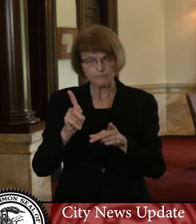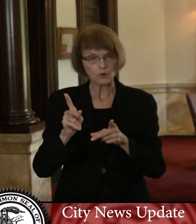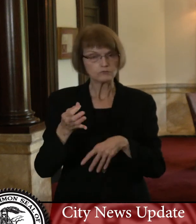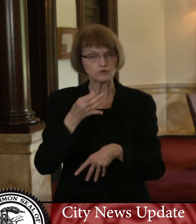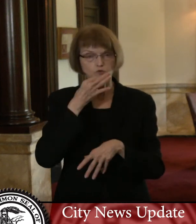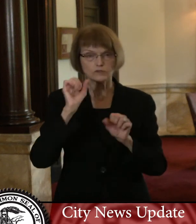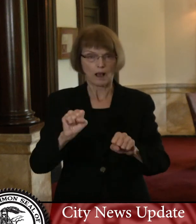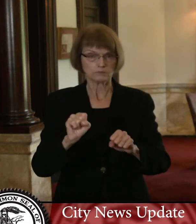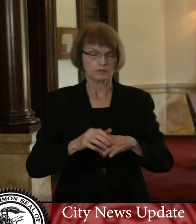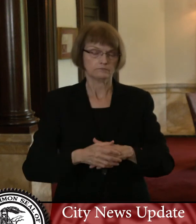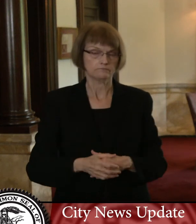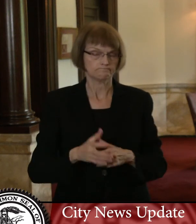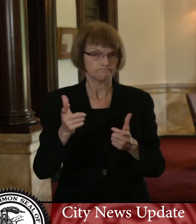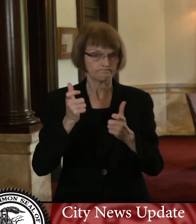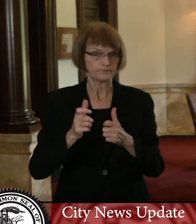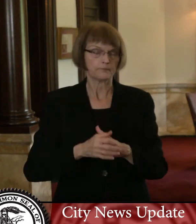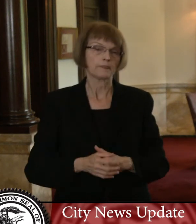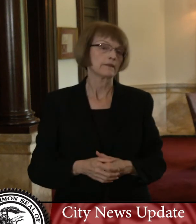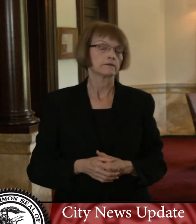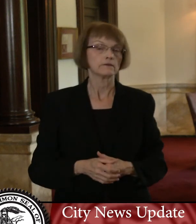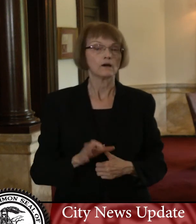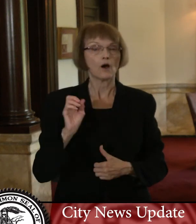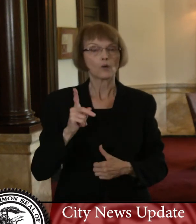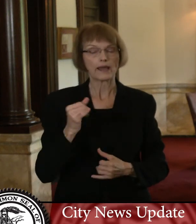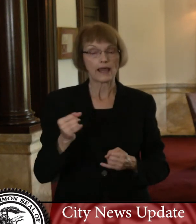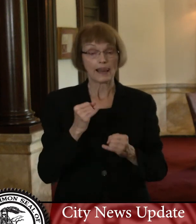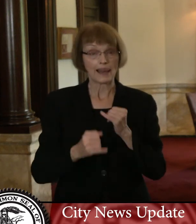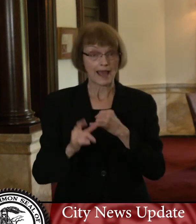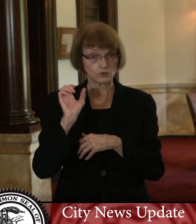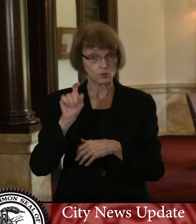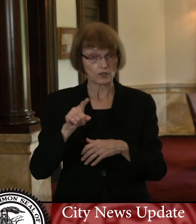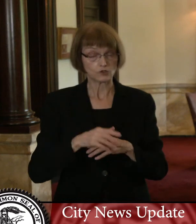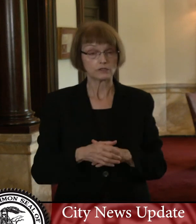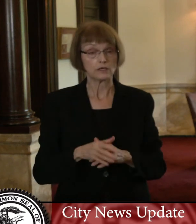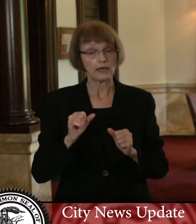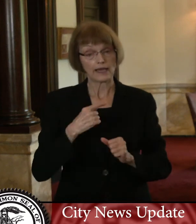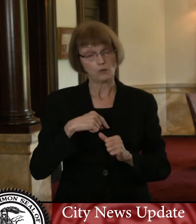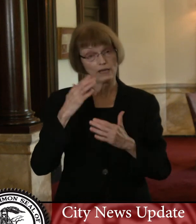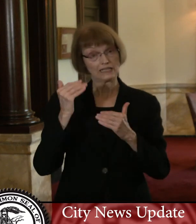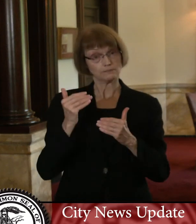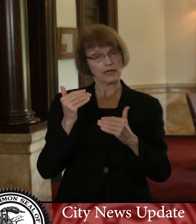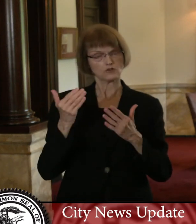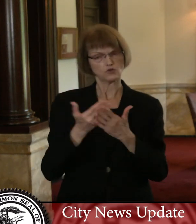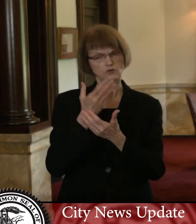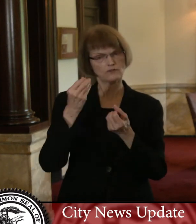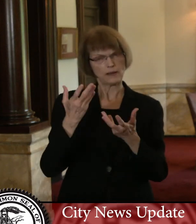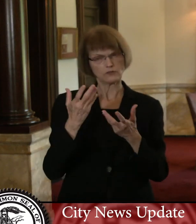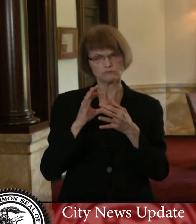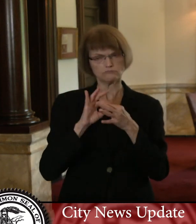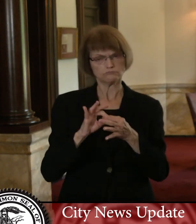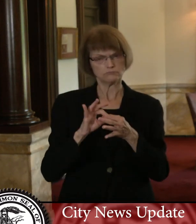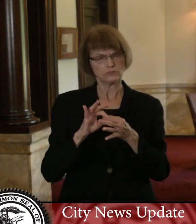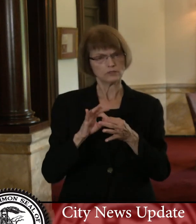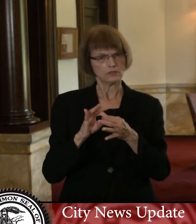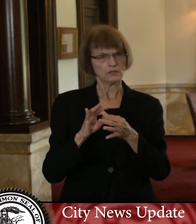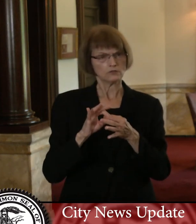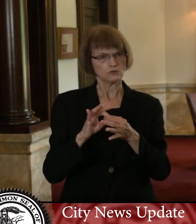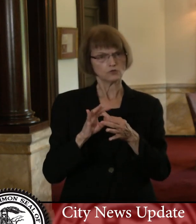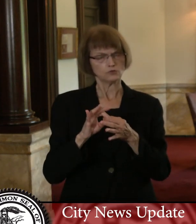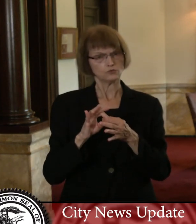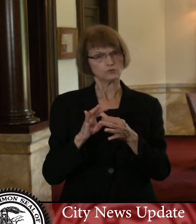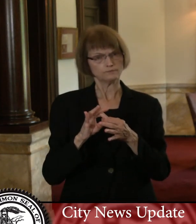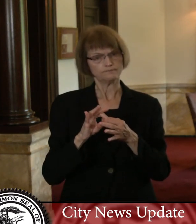possible. Okay, last one. Can we expect an update on recommendations made in the Teneo